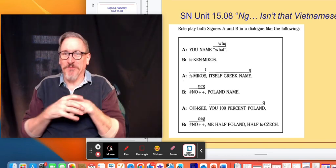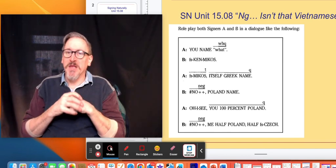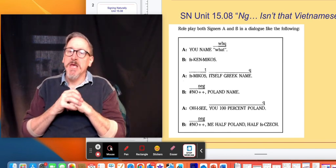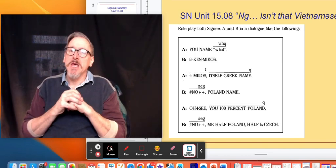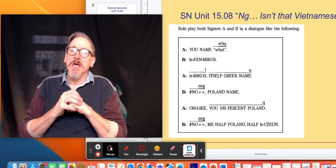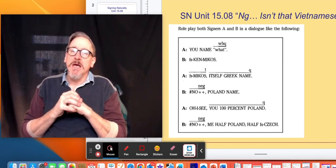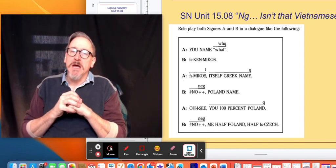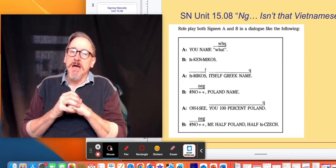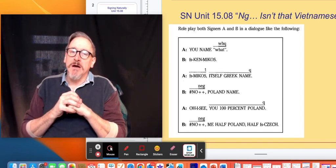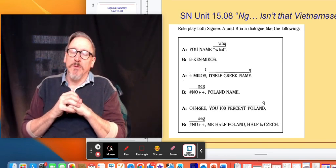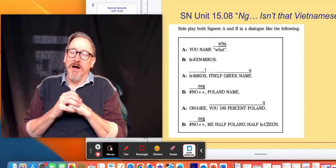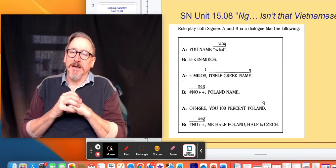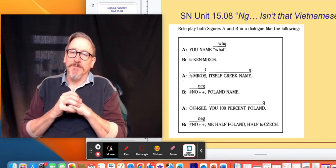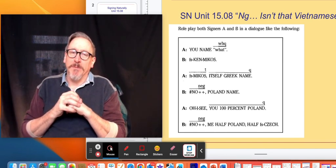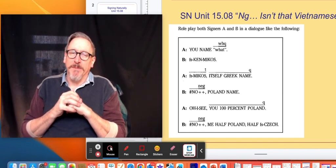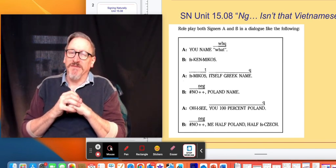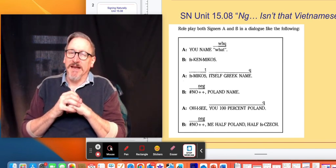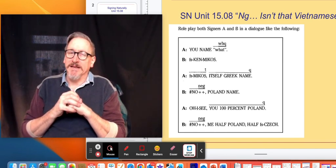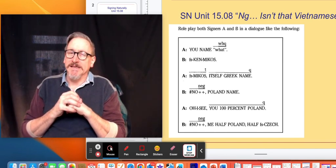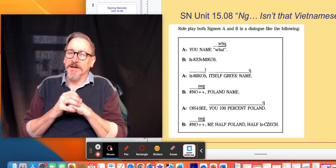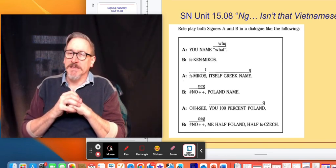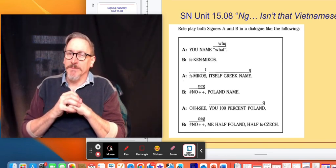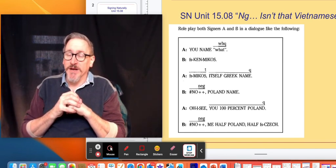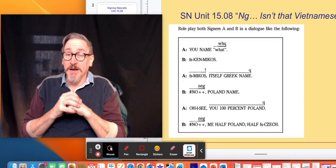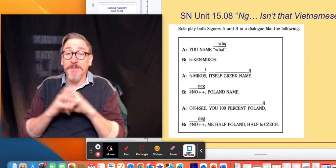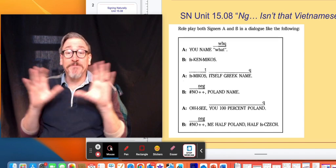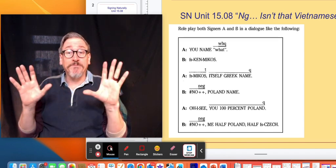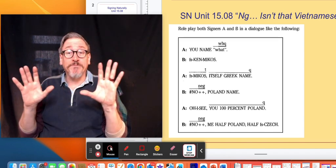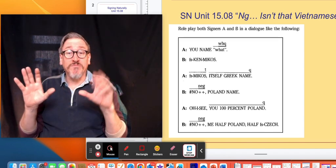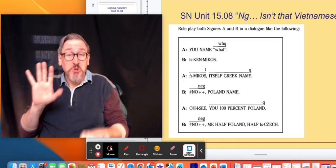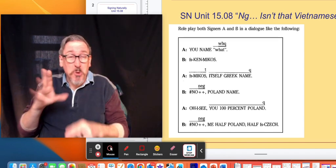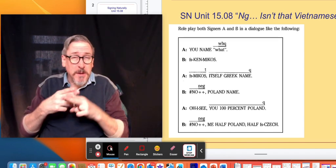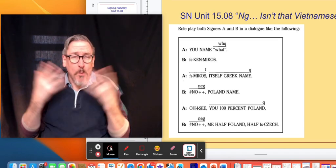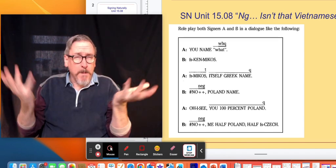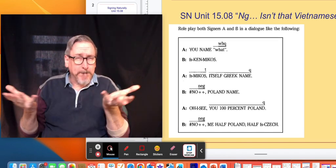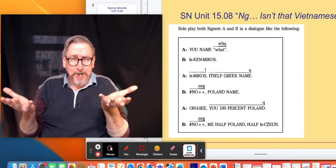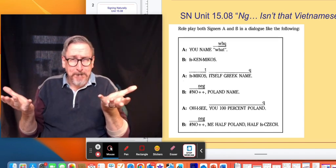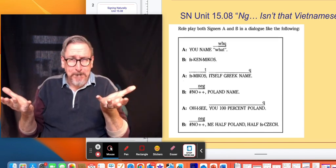So, oh boy, I'll probably have to edit this out at some point. Anyway,